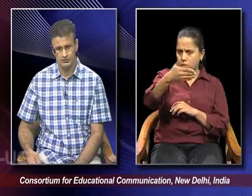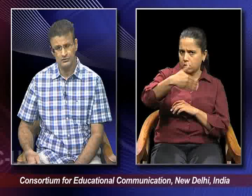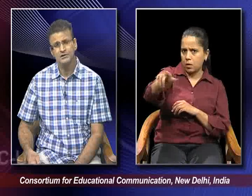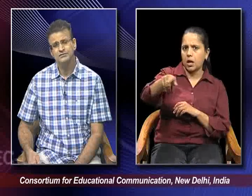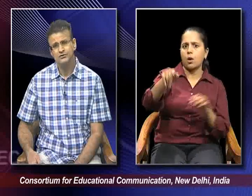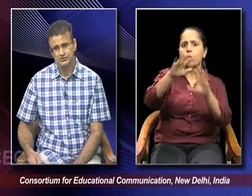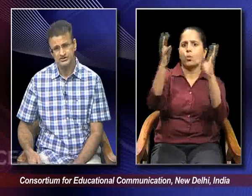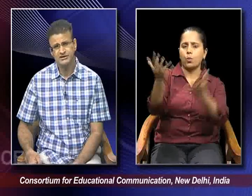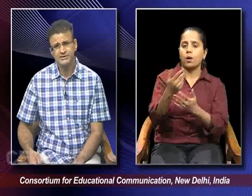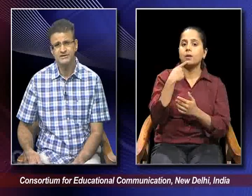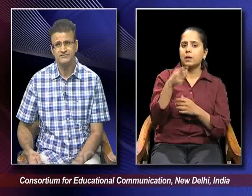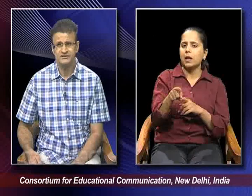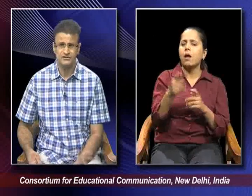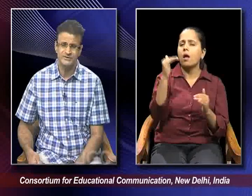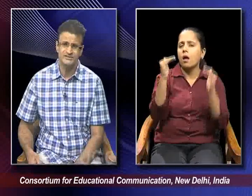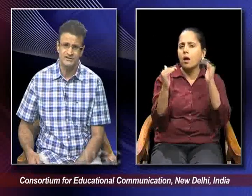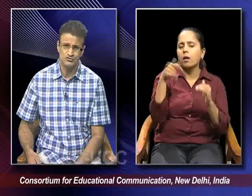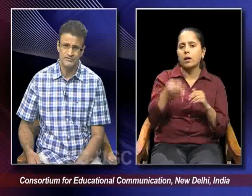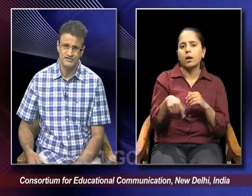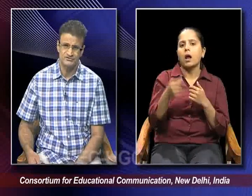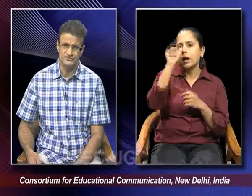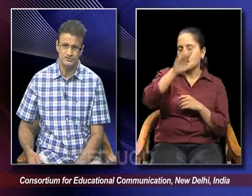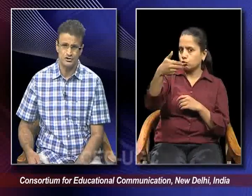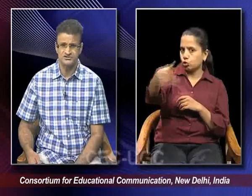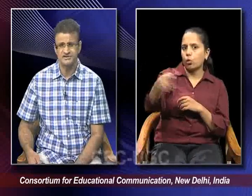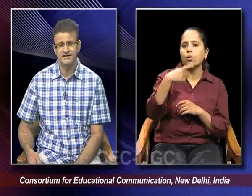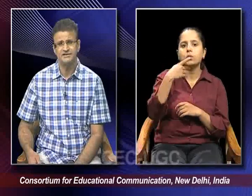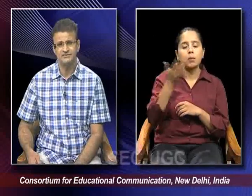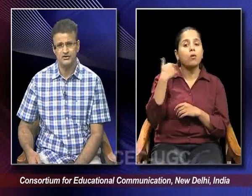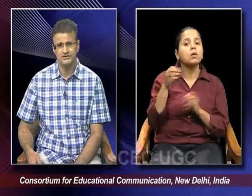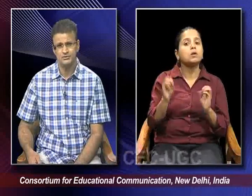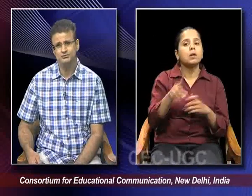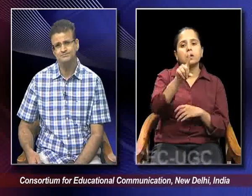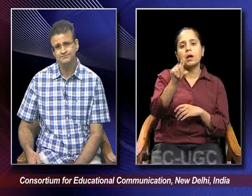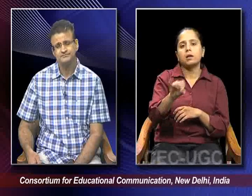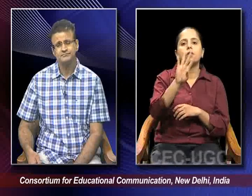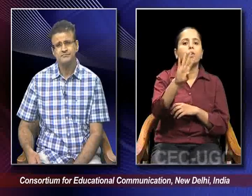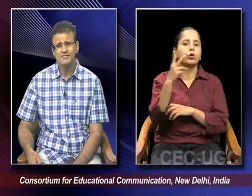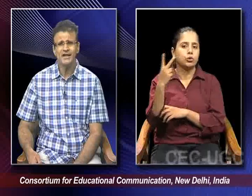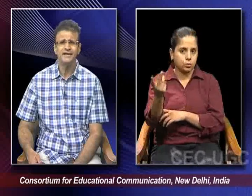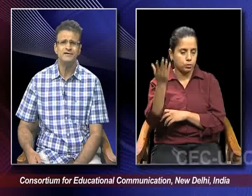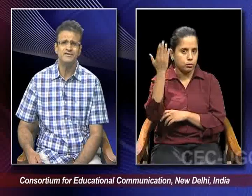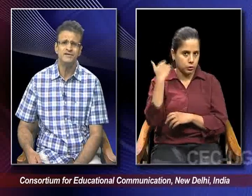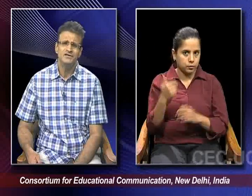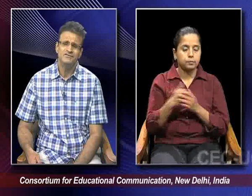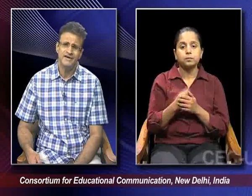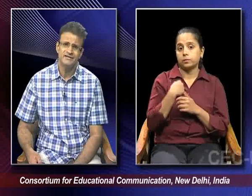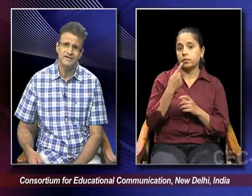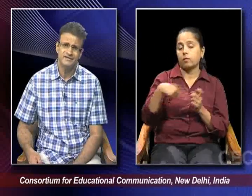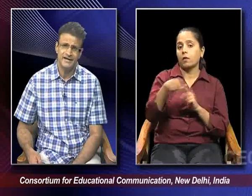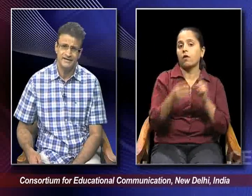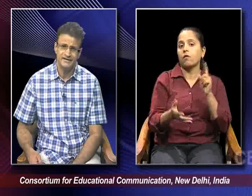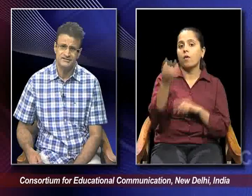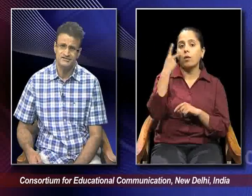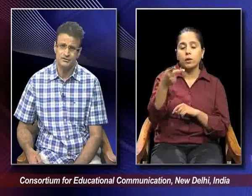Walo was equated with the Quit India movement which was launched in 1942. And we find that